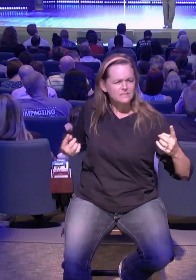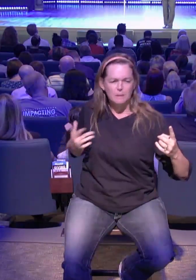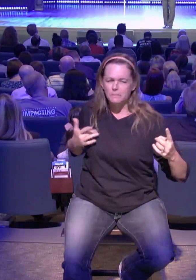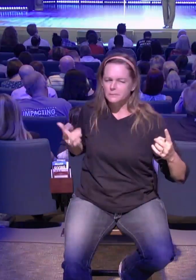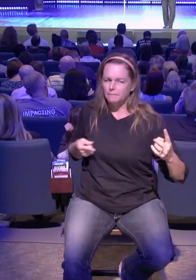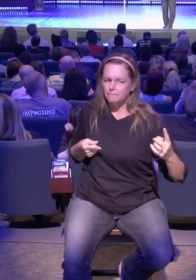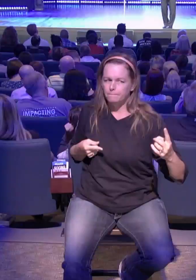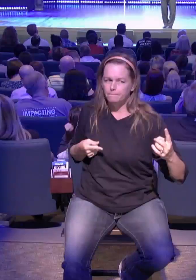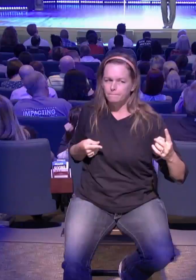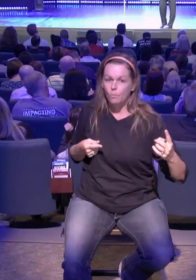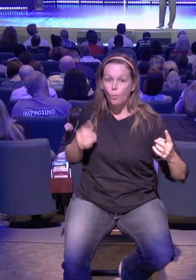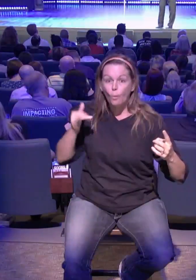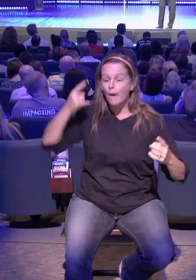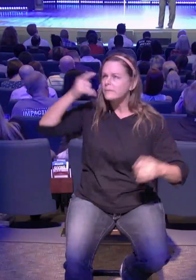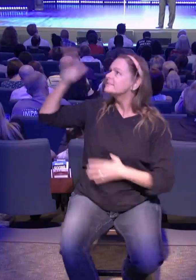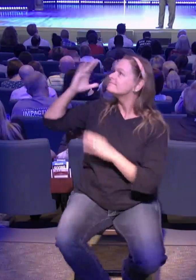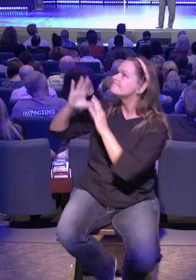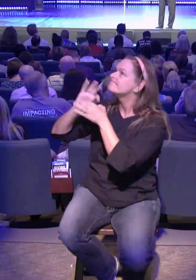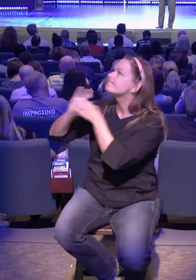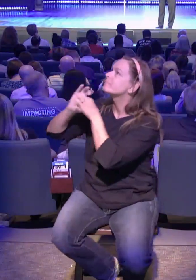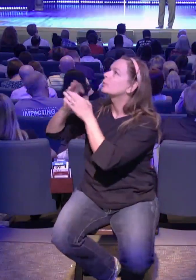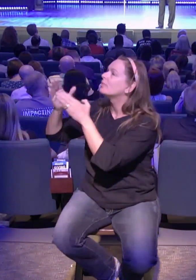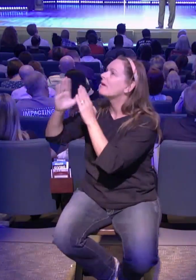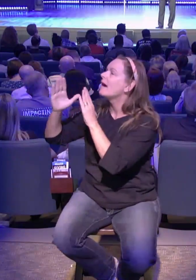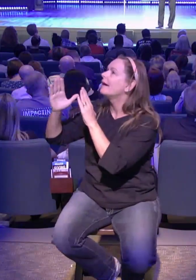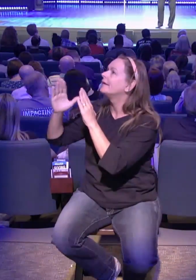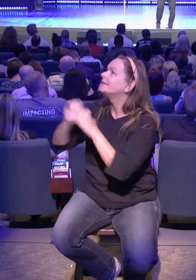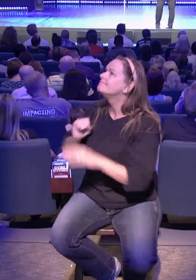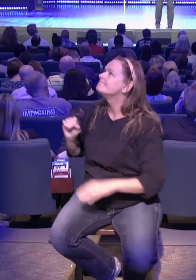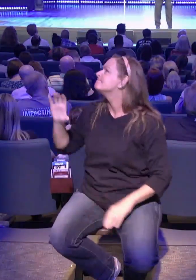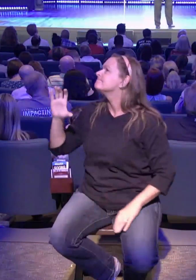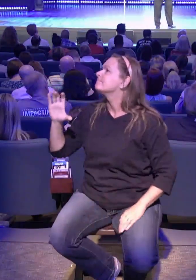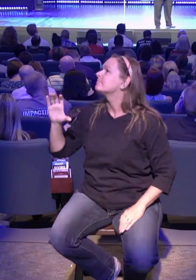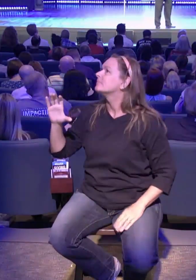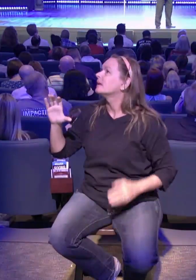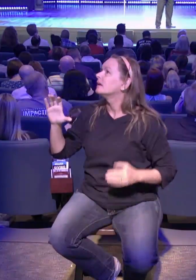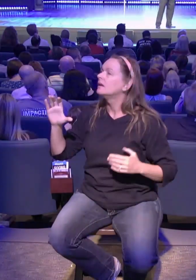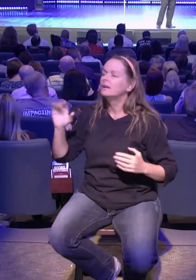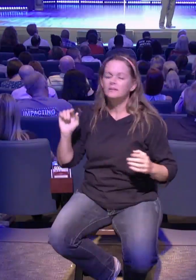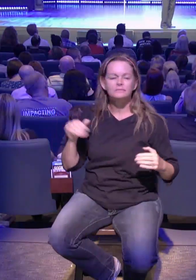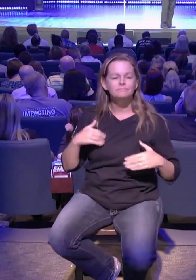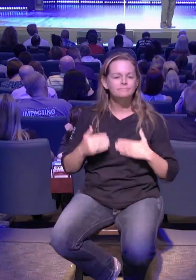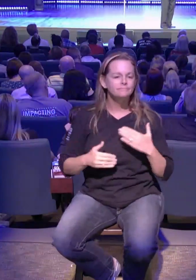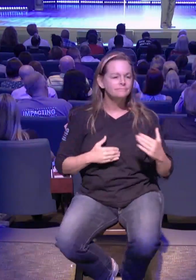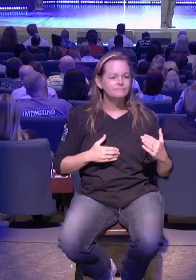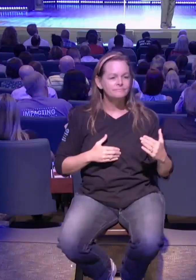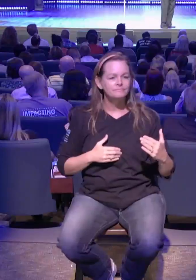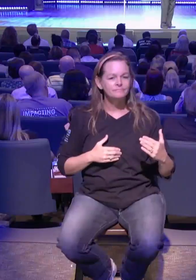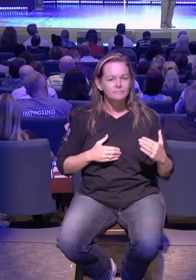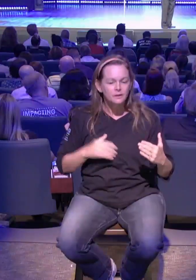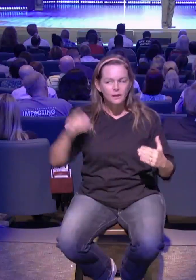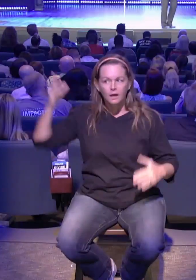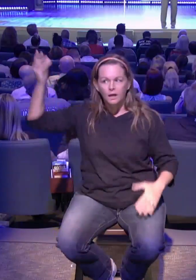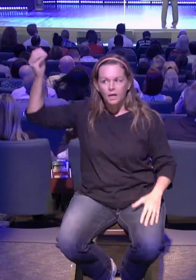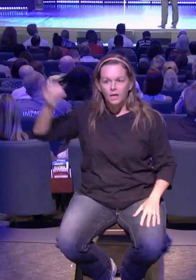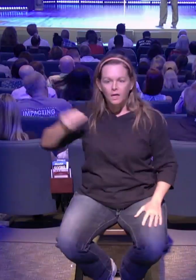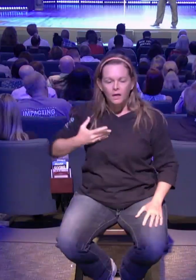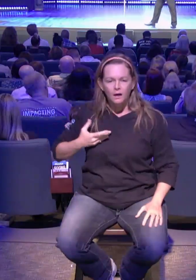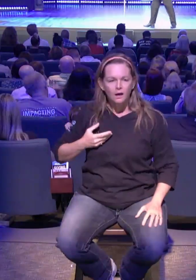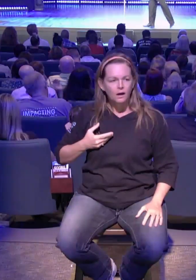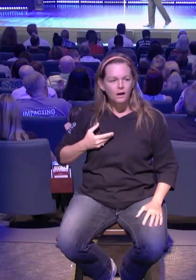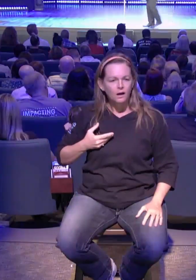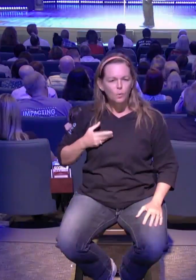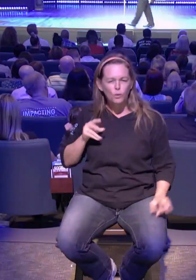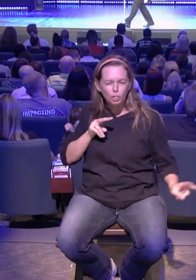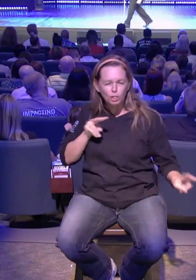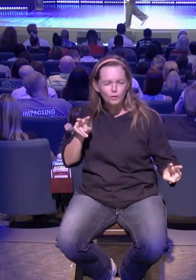with Jesus, the more we will want to lift others up. Don't you want to be known as a lifter? We live in a world where